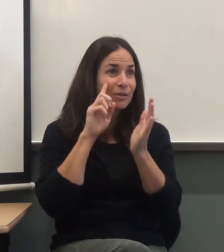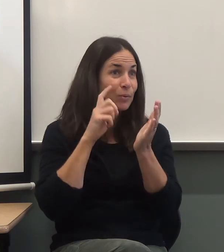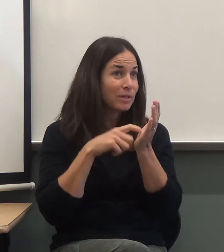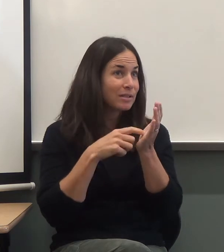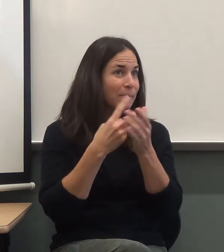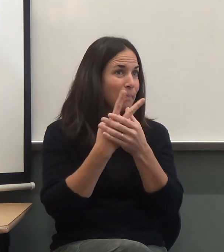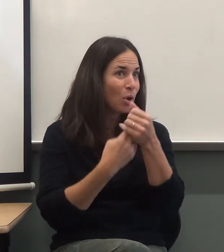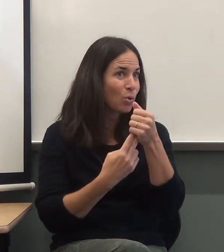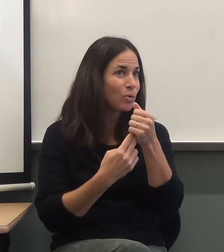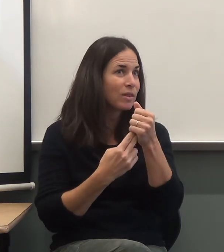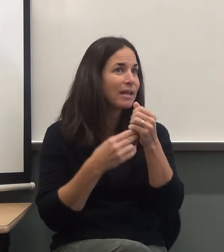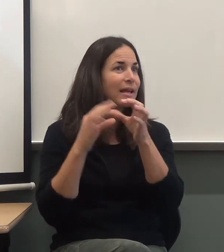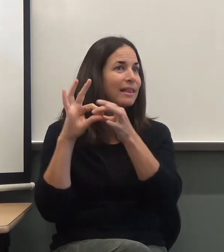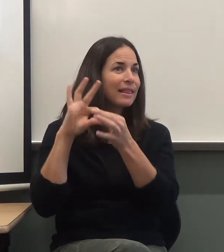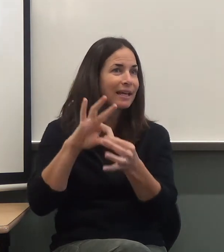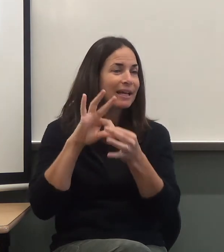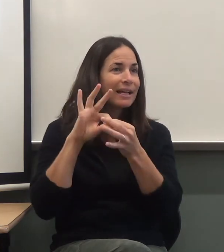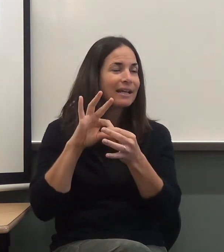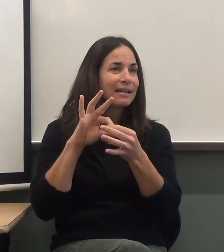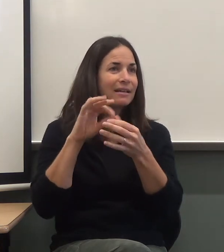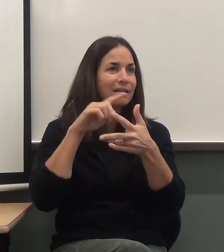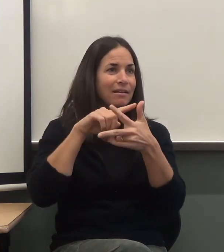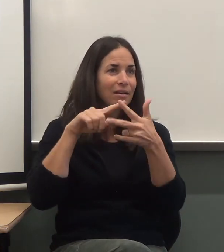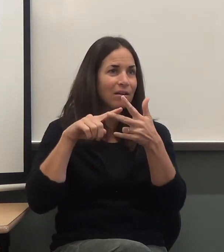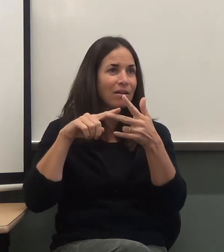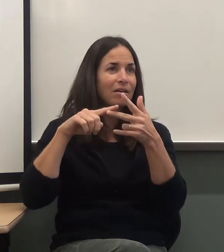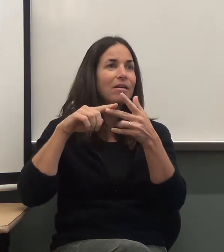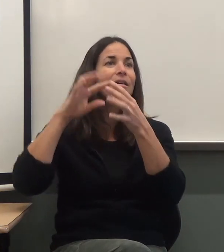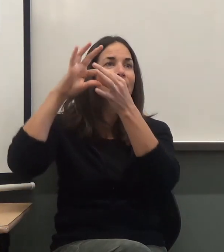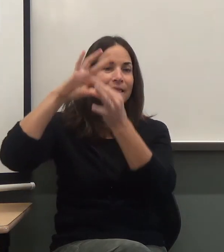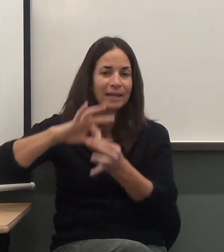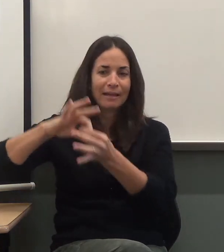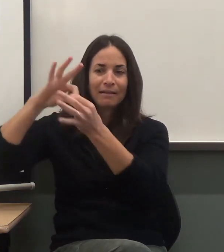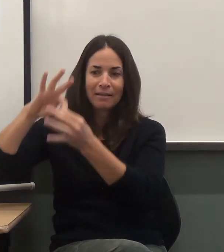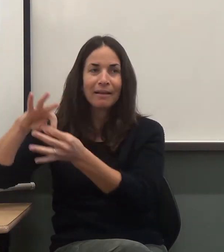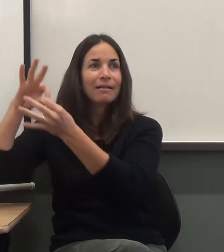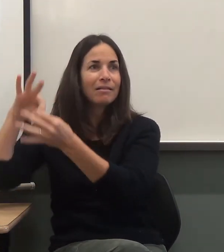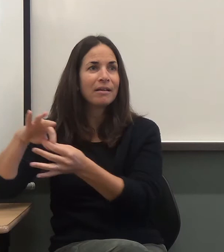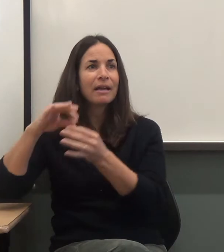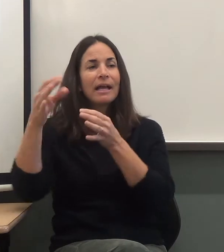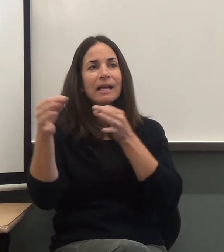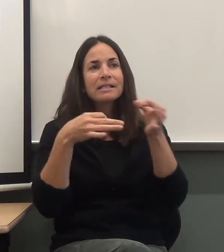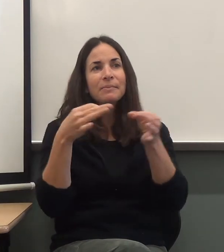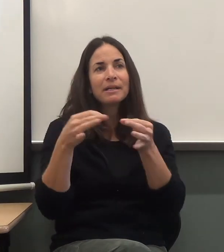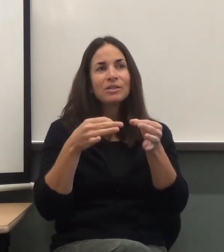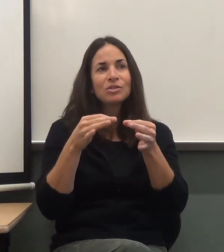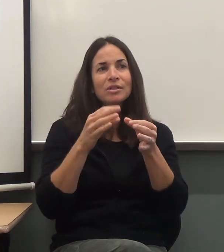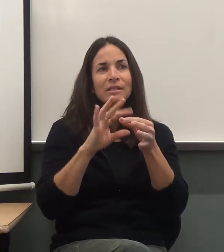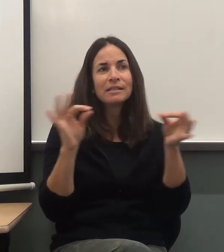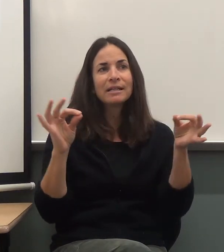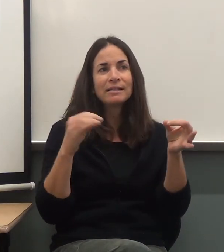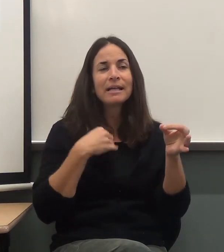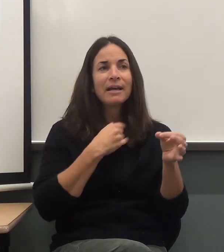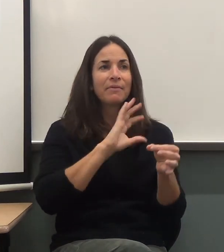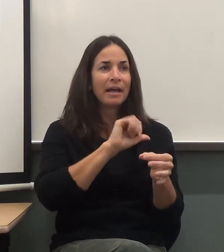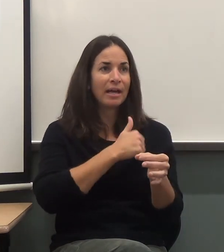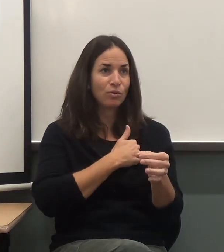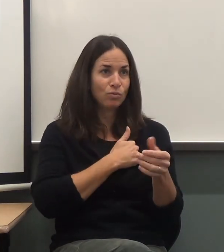So I'm still linking those two. So my explanation sentence carries the attitude, the subject, and the